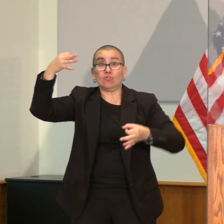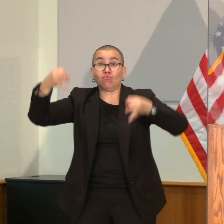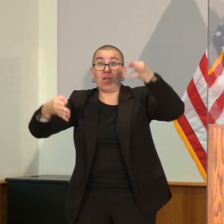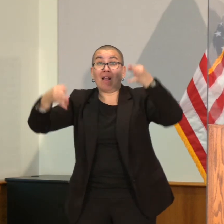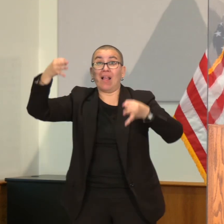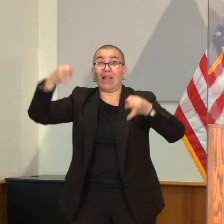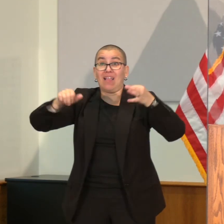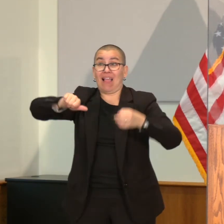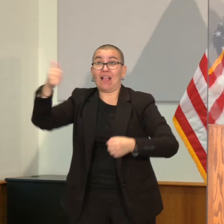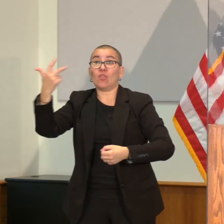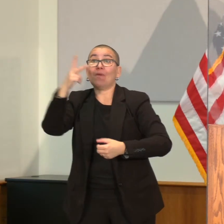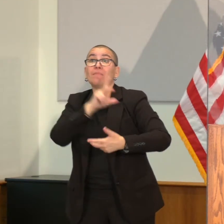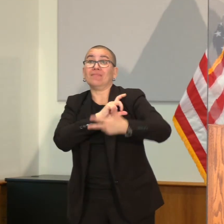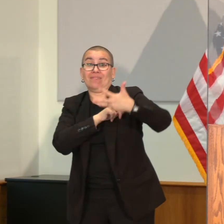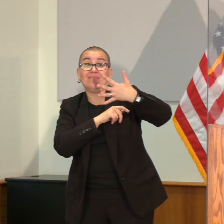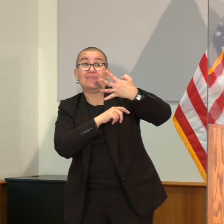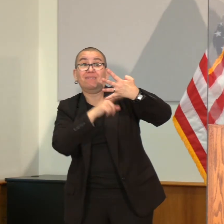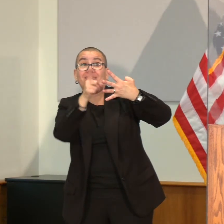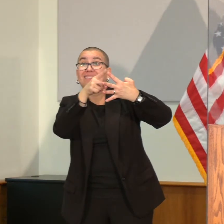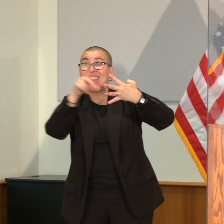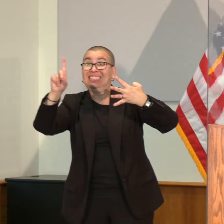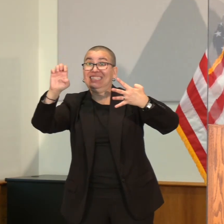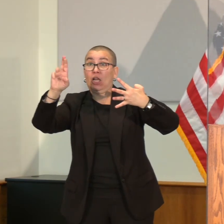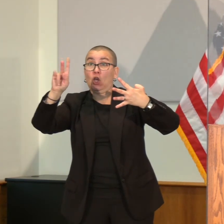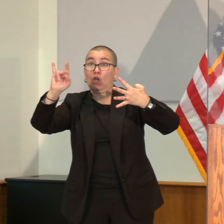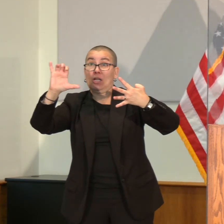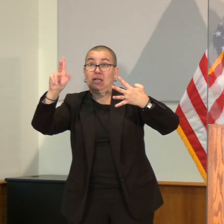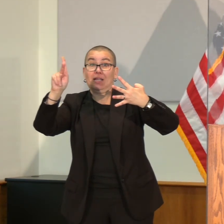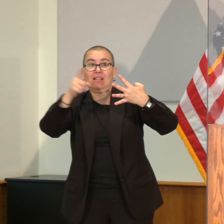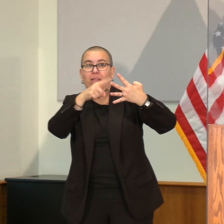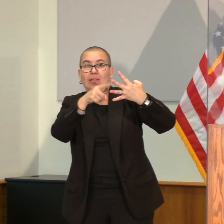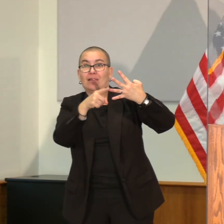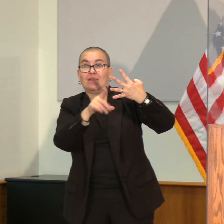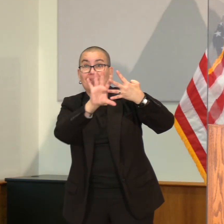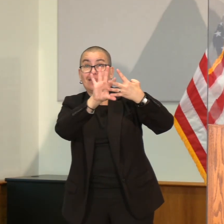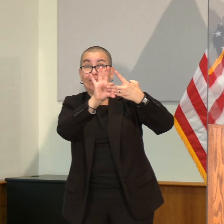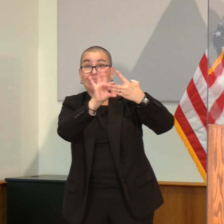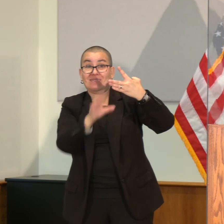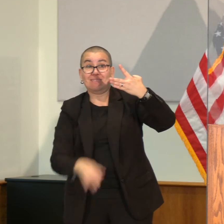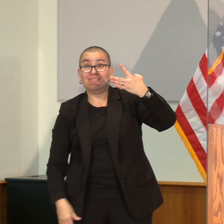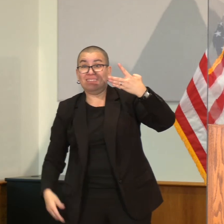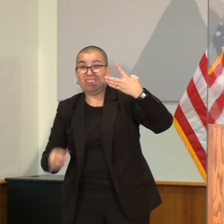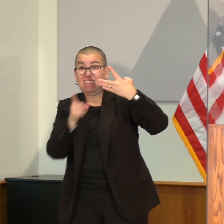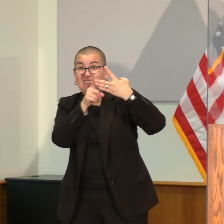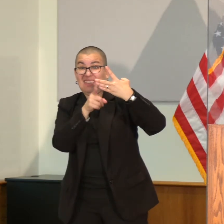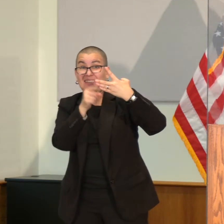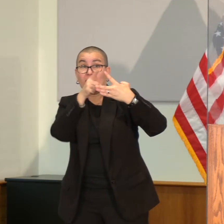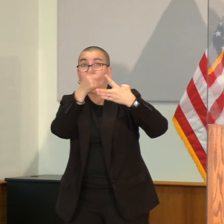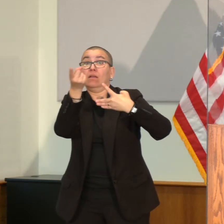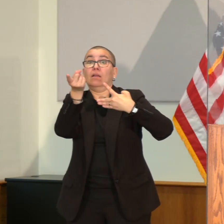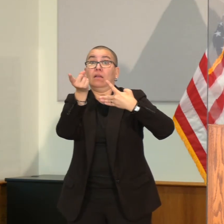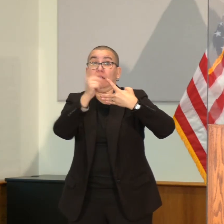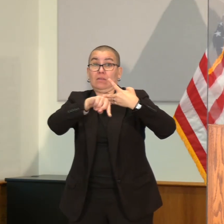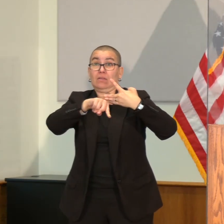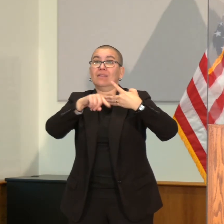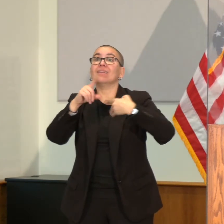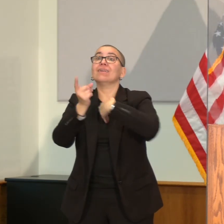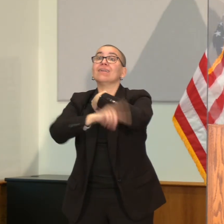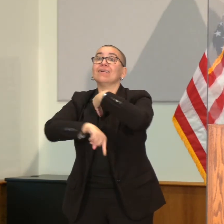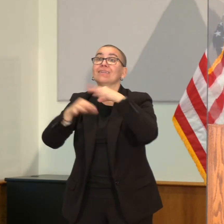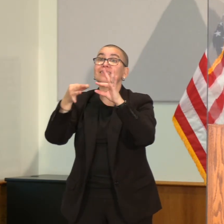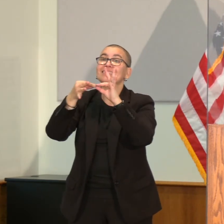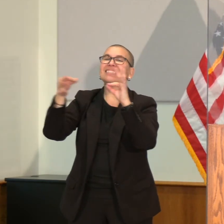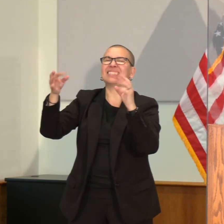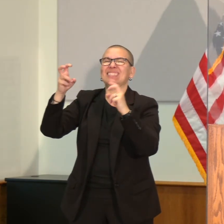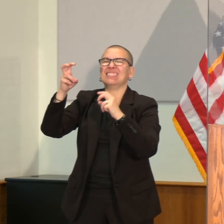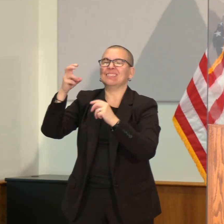June, and God help us if we have another situation. Statistically, we probably will if